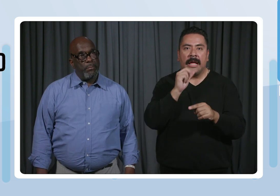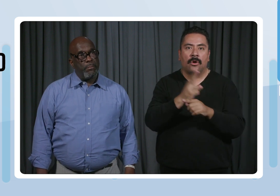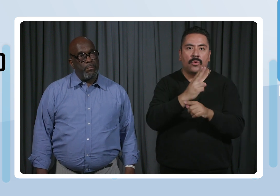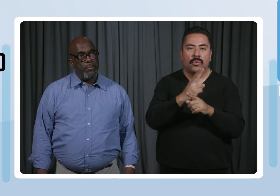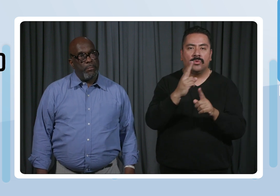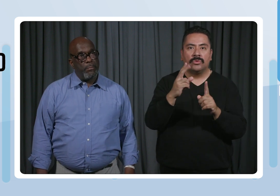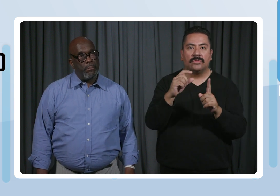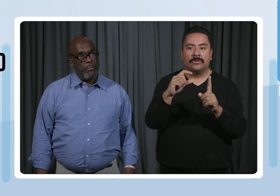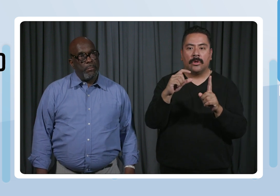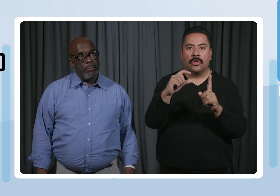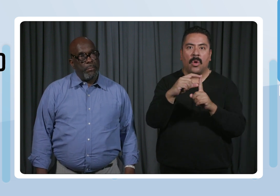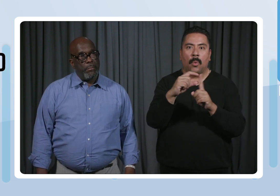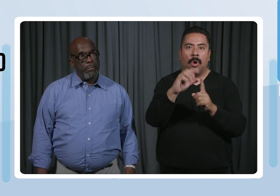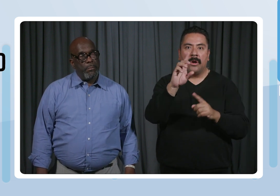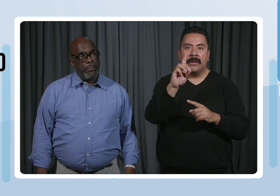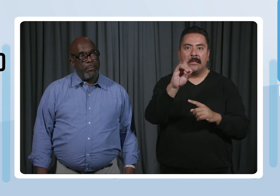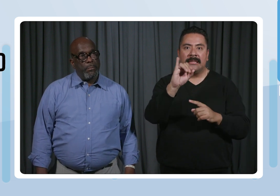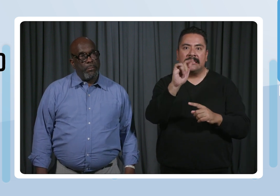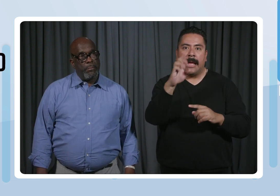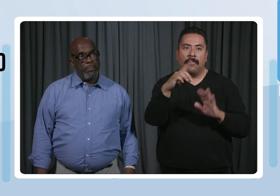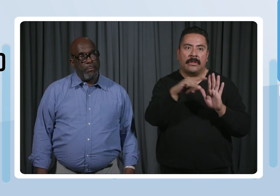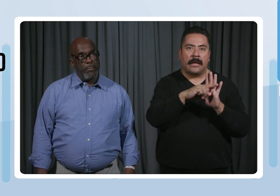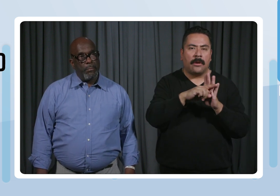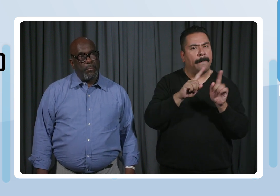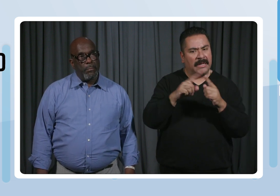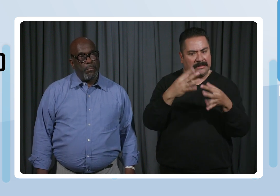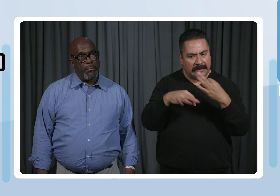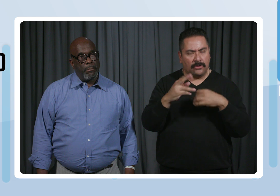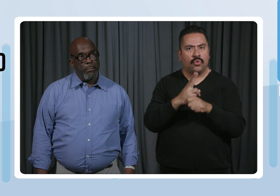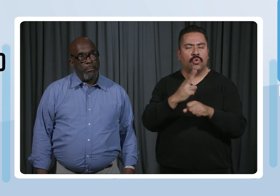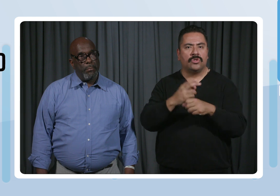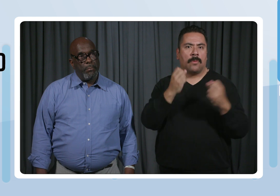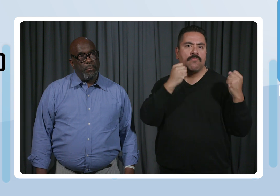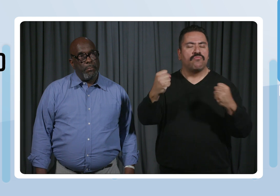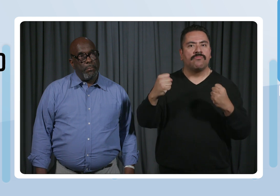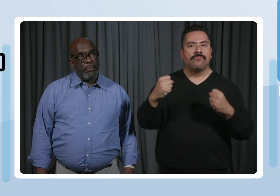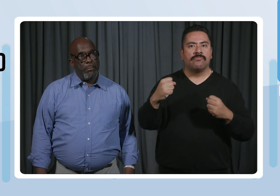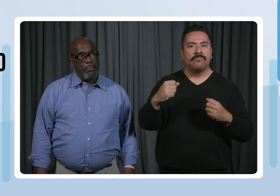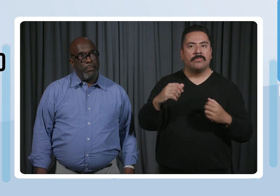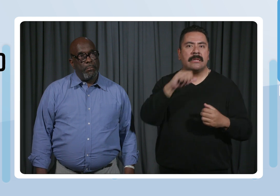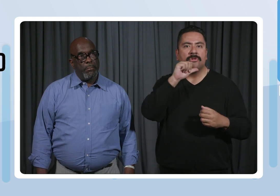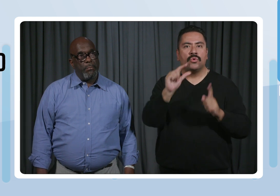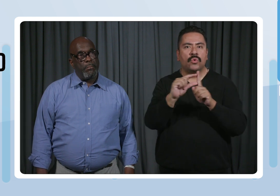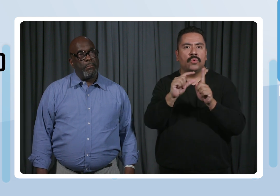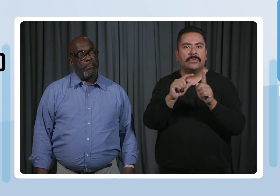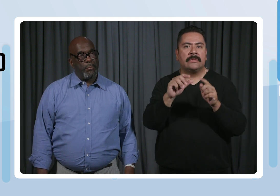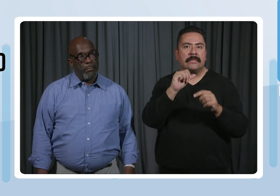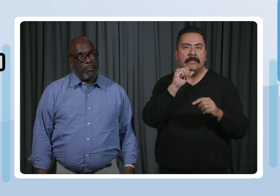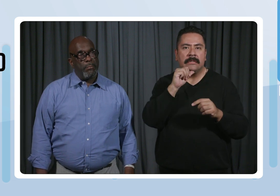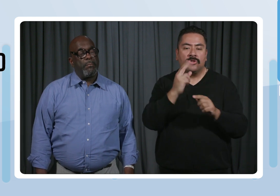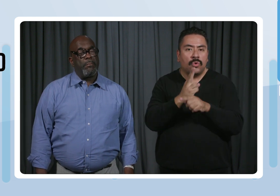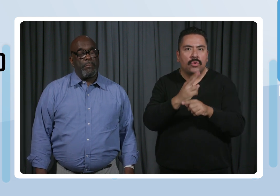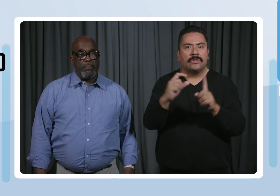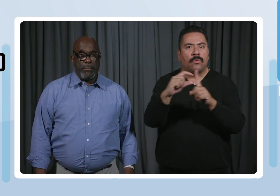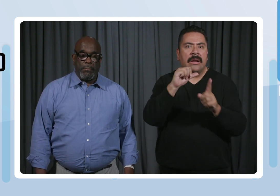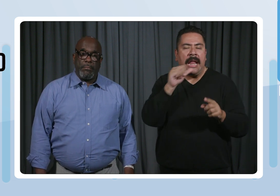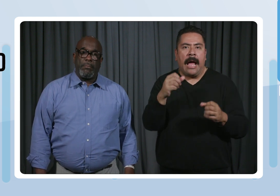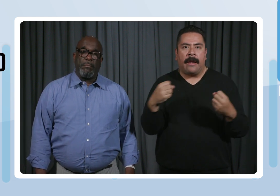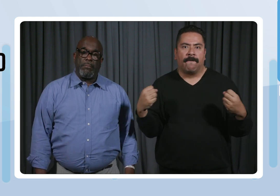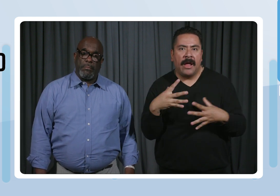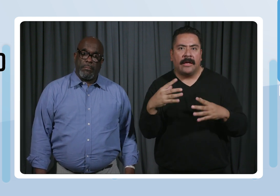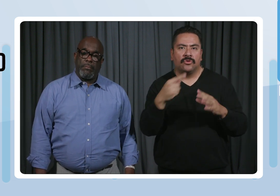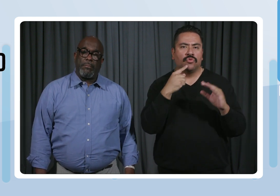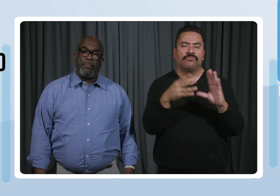it boldly and proudly and to use it as something that they were not afraid to say.